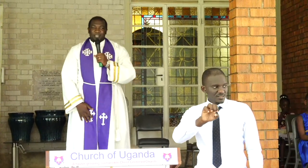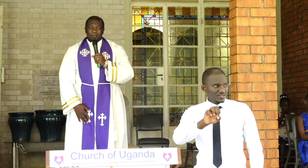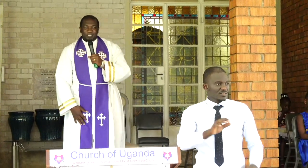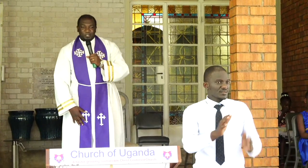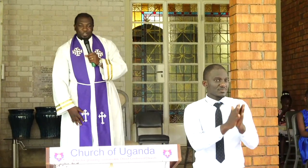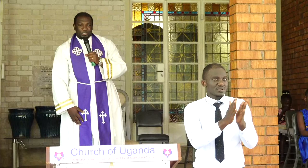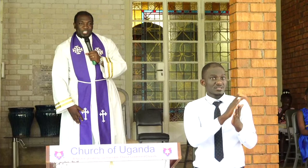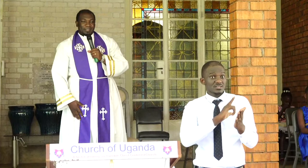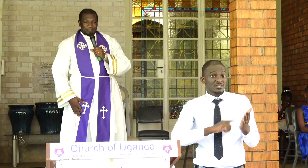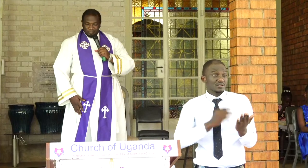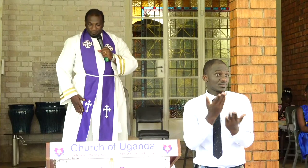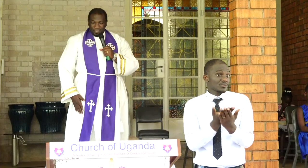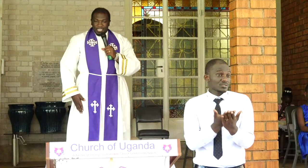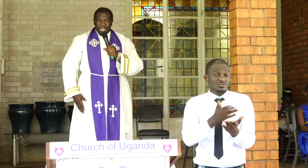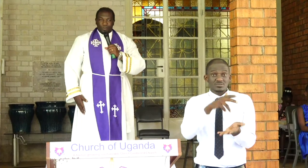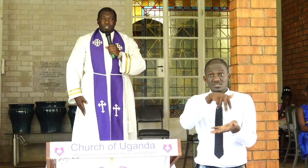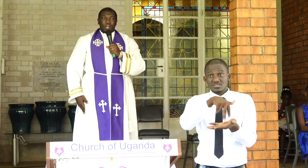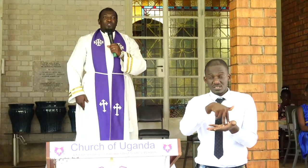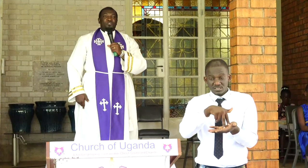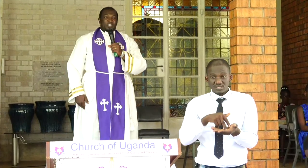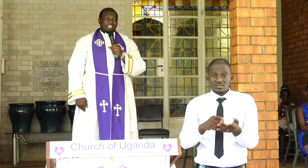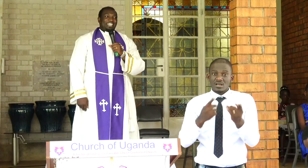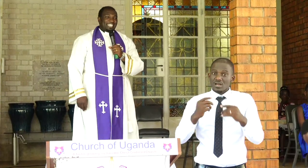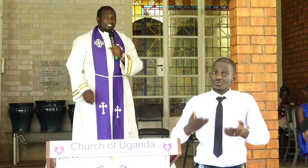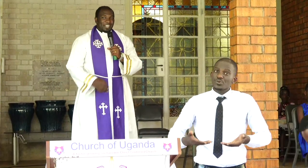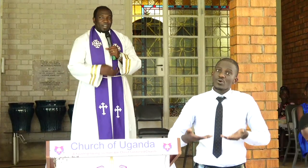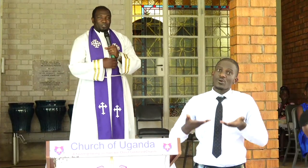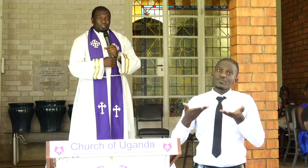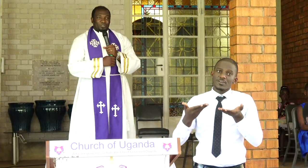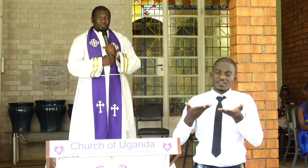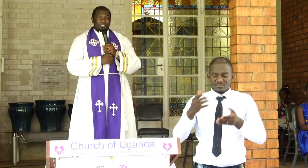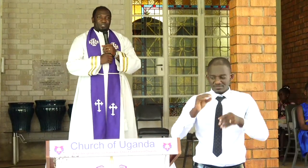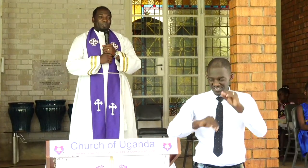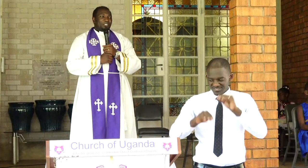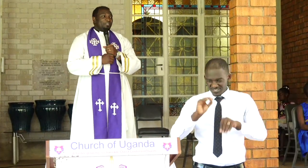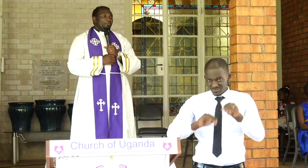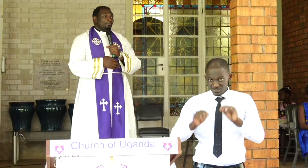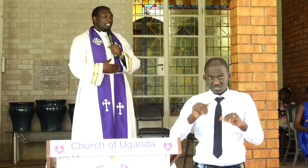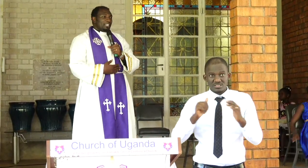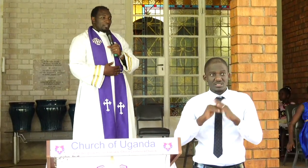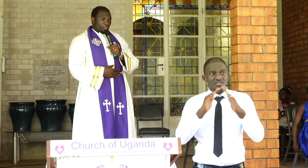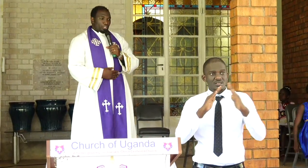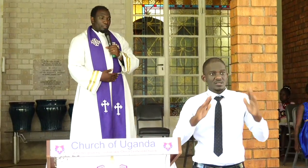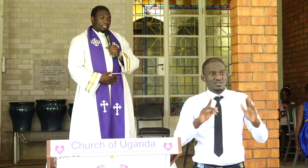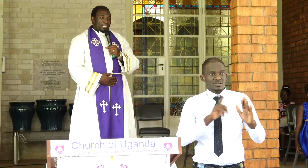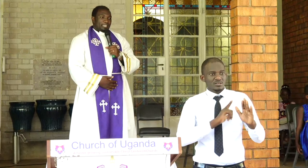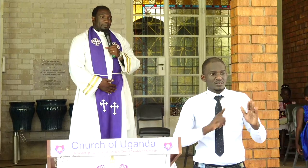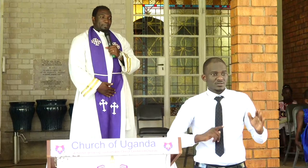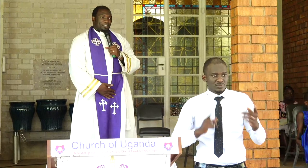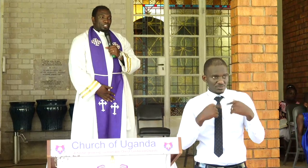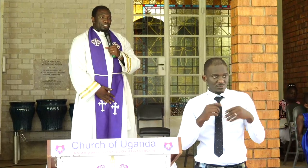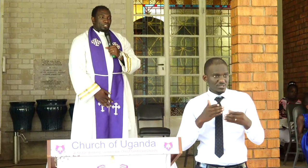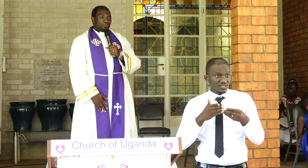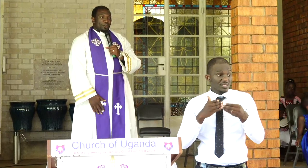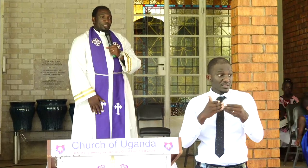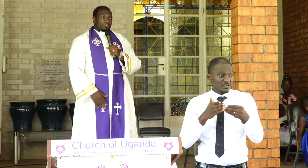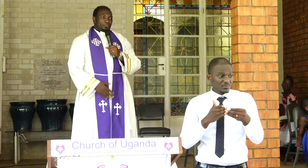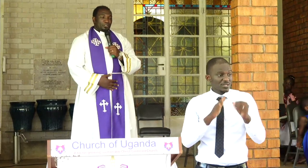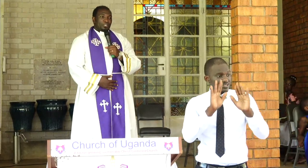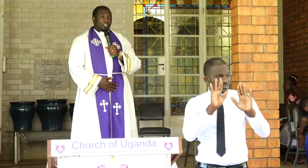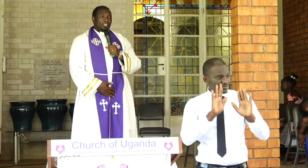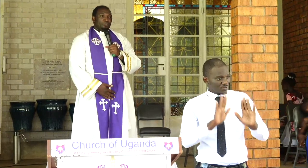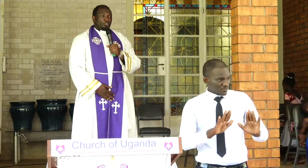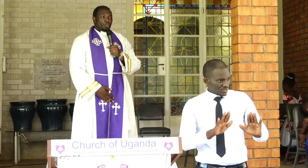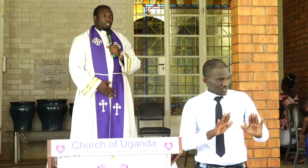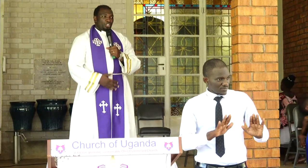Praise the Lord. Let me ask you to stand up, and we offer in the house of the Lord. We shall be led by these